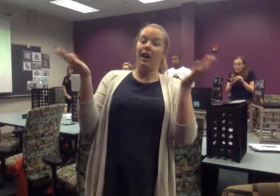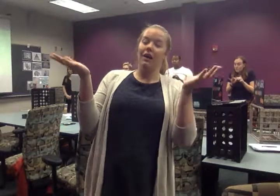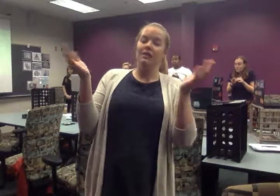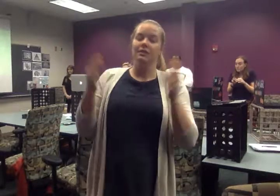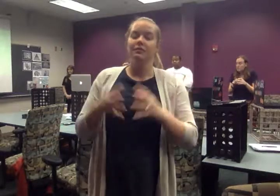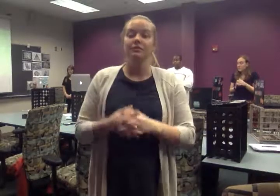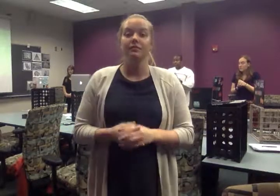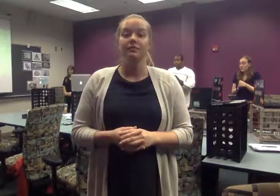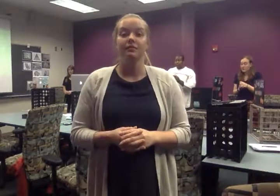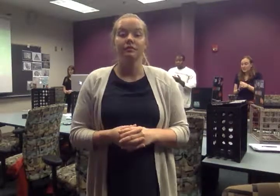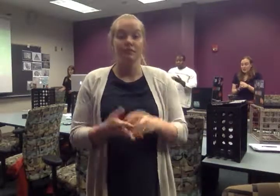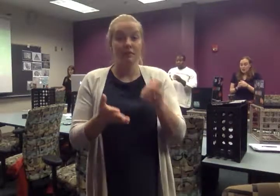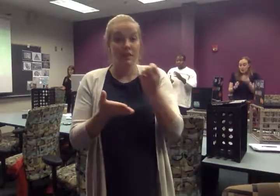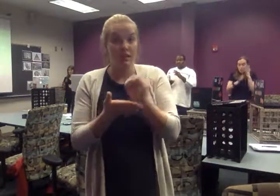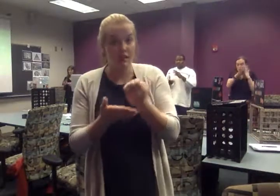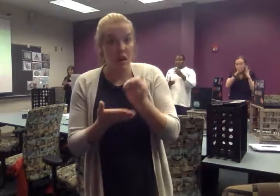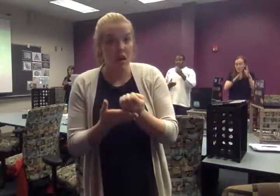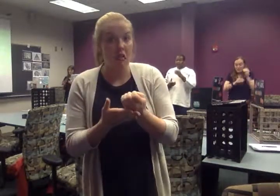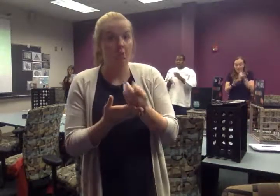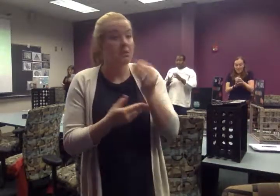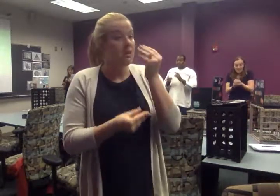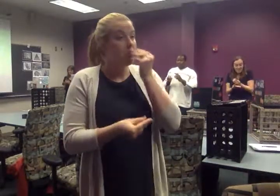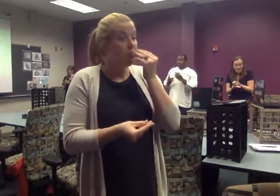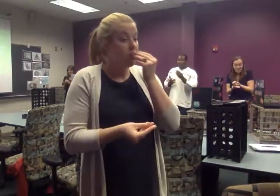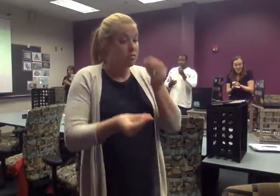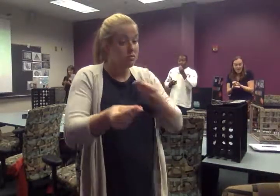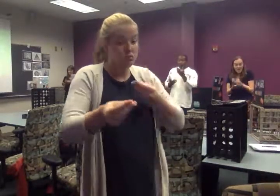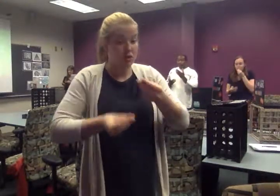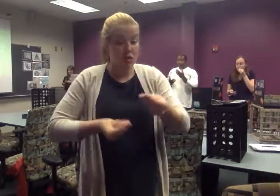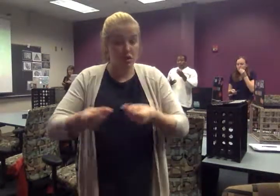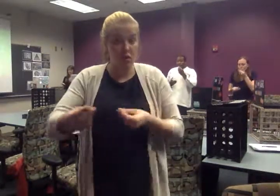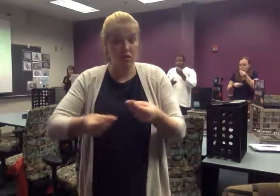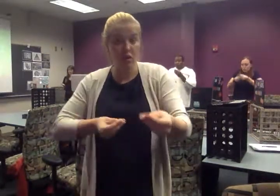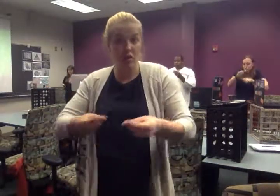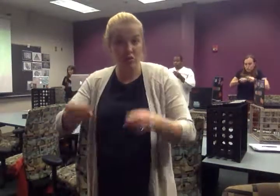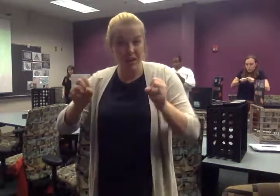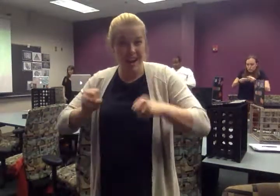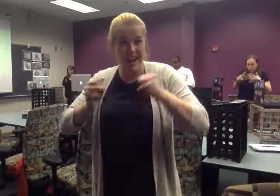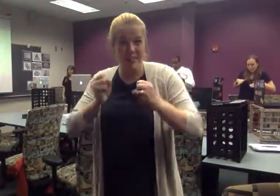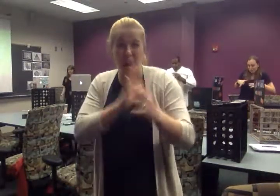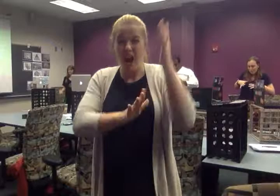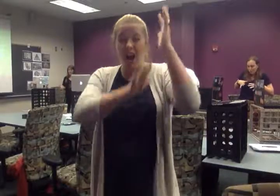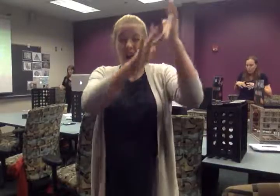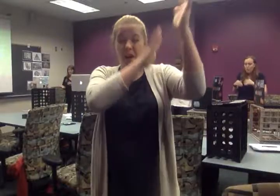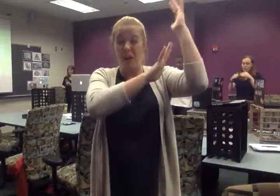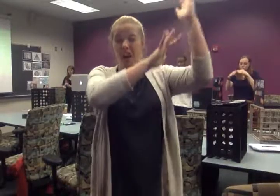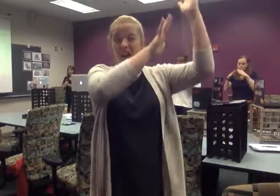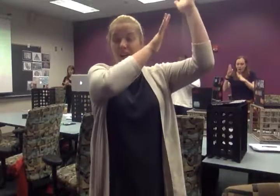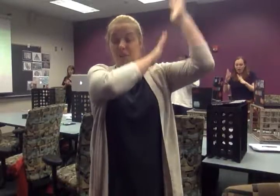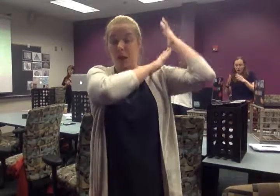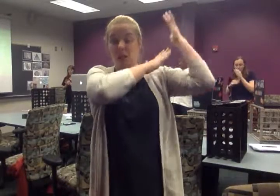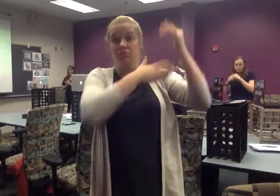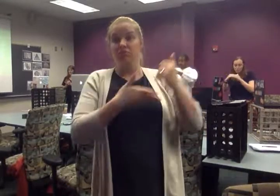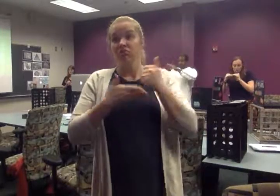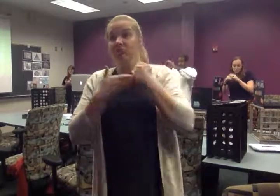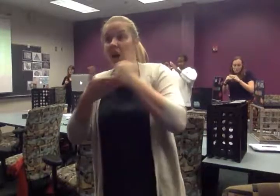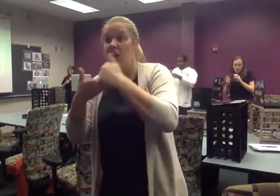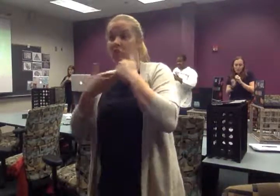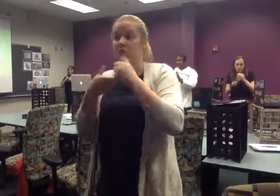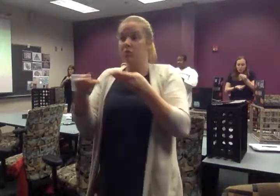primitive economies, food might be traded for clothing, or help in building a house might be exchanged for help in clearing a field. But exchange